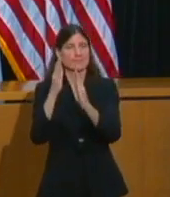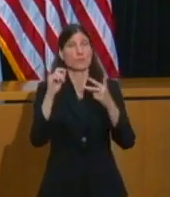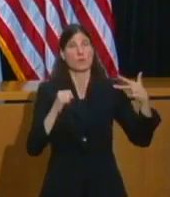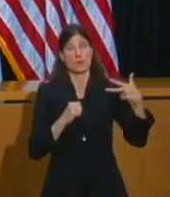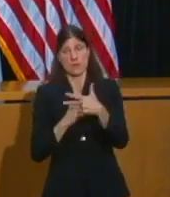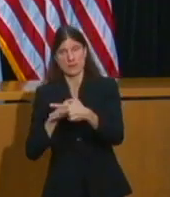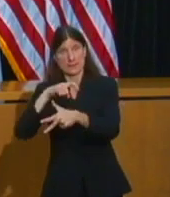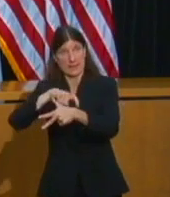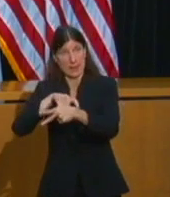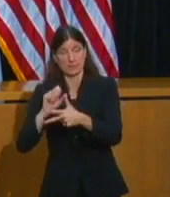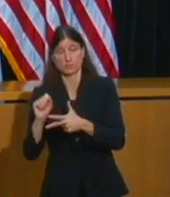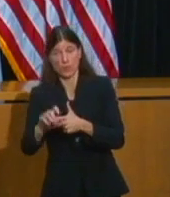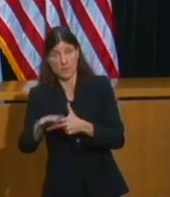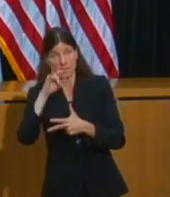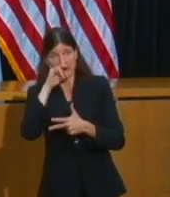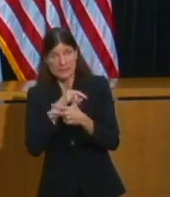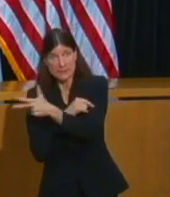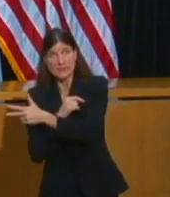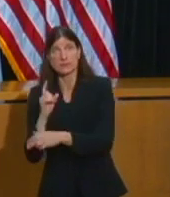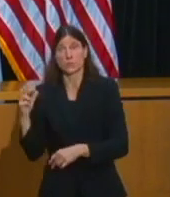social distancing whenever possible.